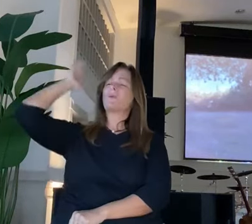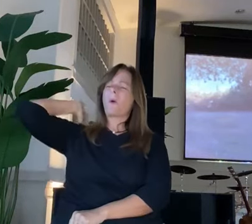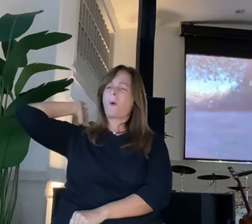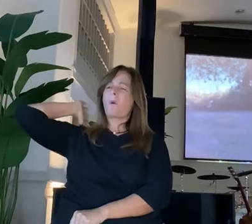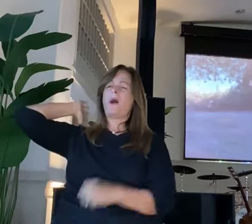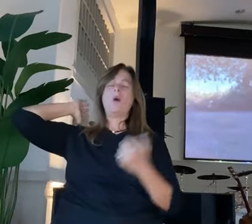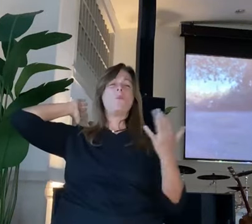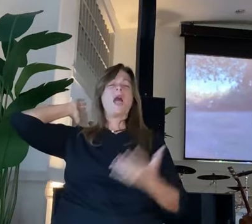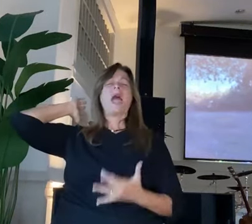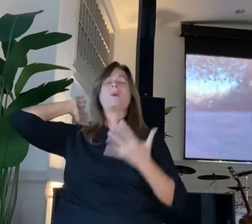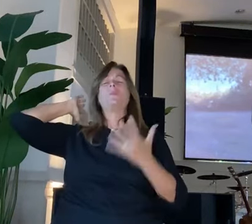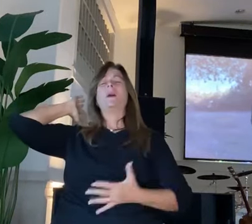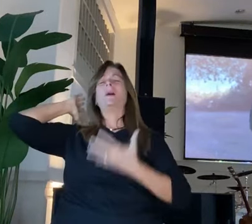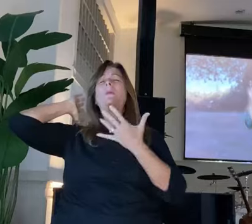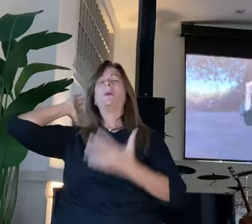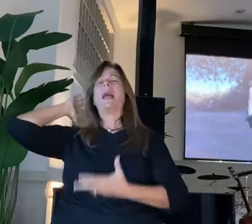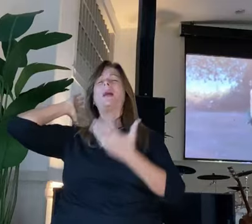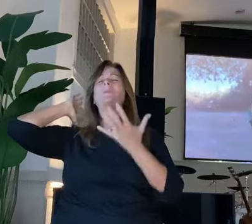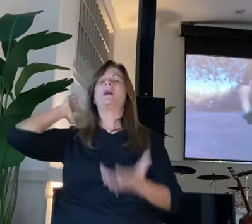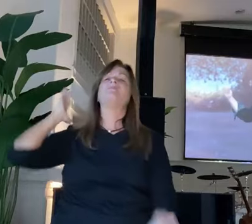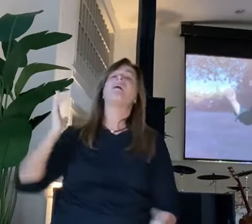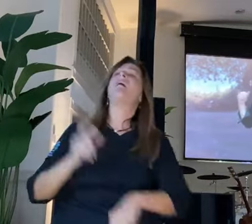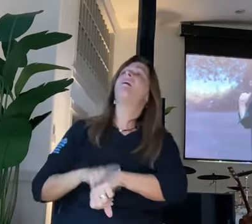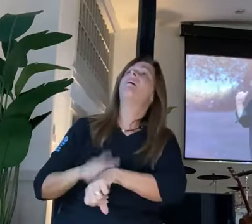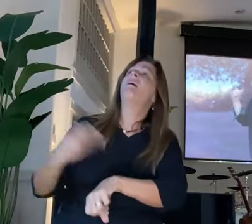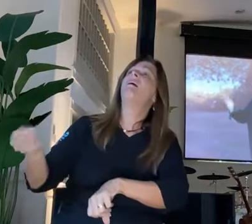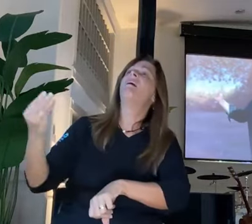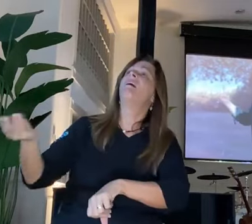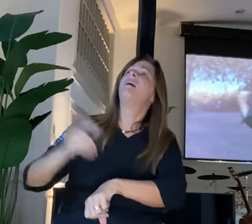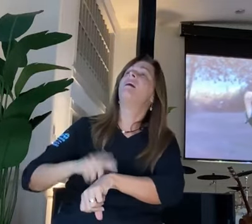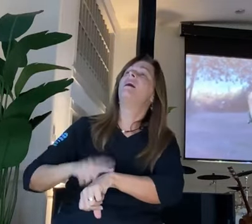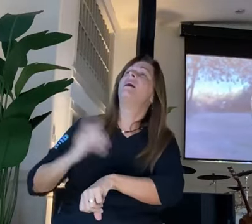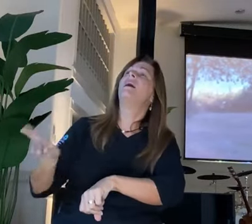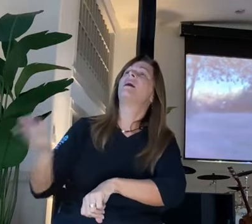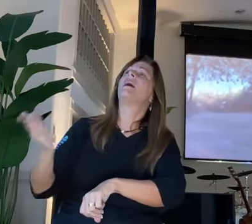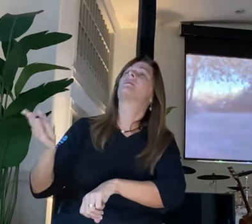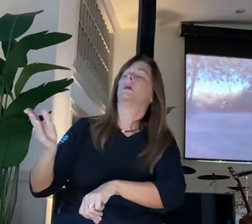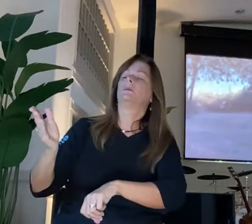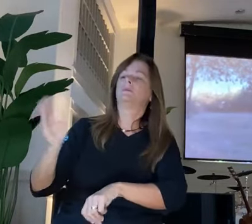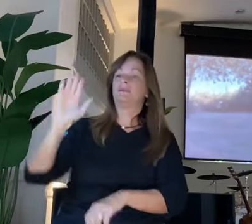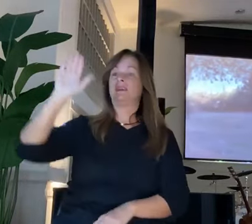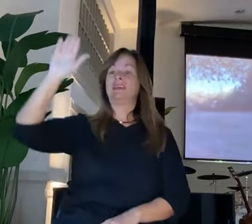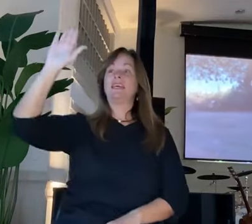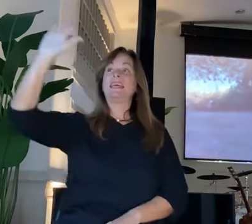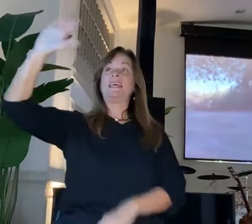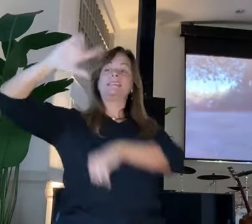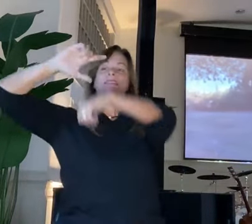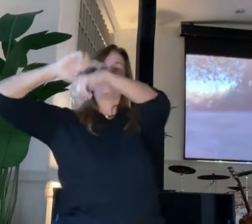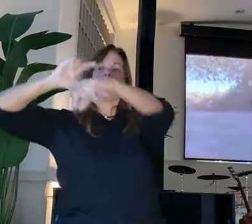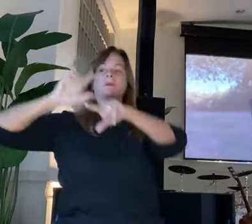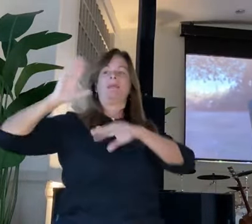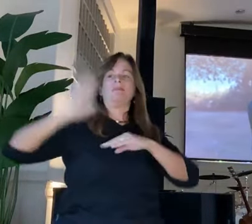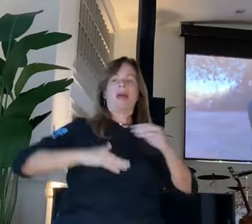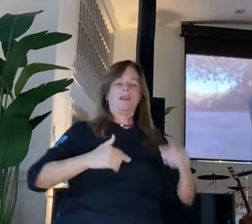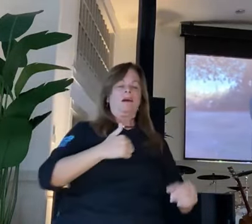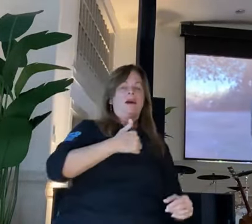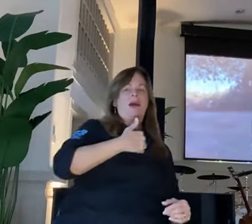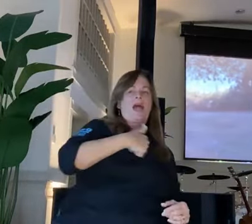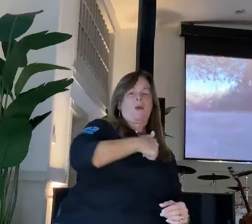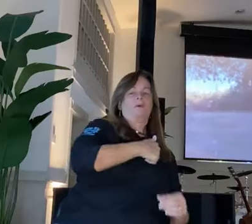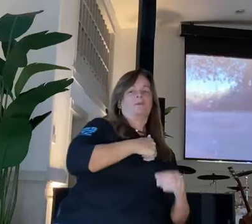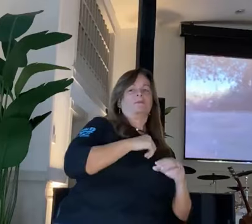we're not careful, we'll miss it. So I almost missed that whole experience because I was resistant to wanting to go to